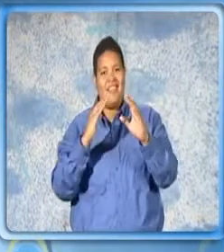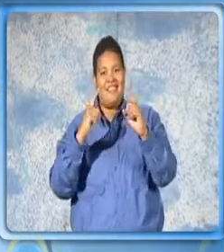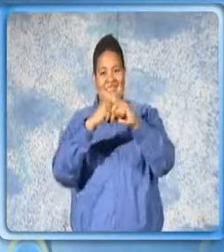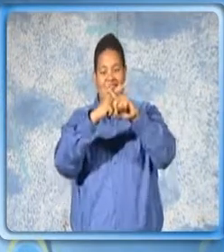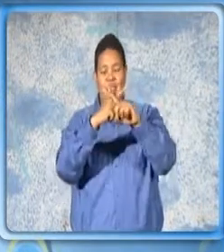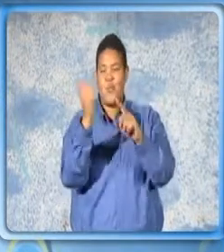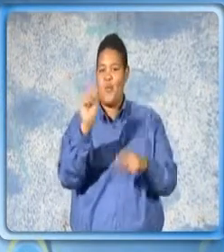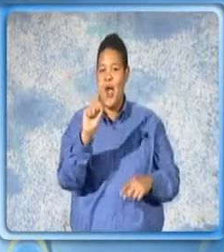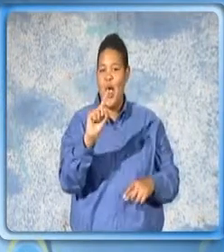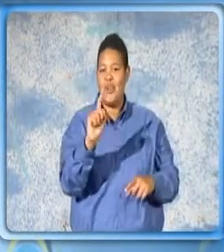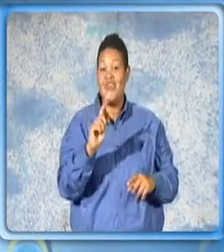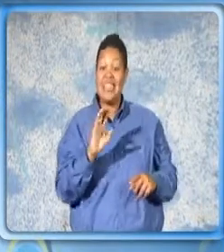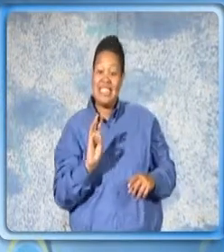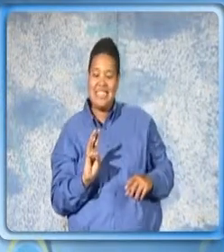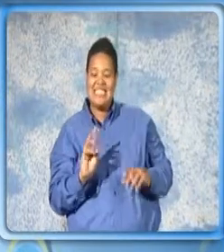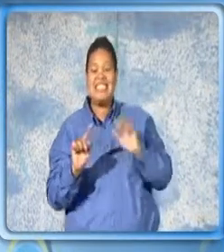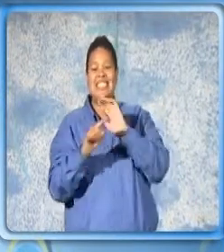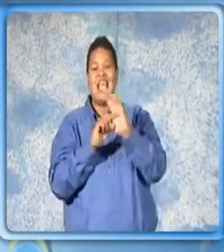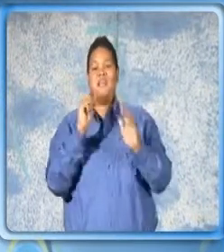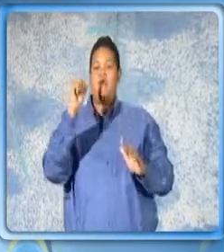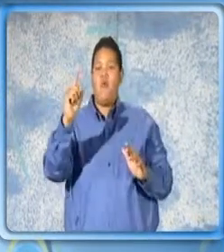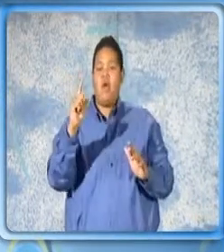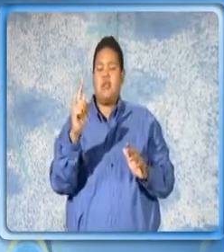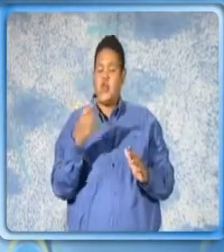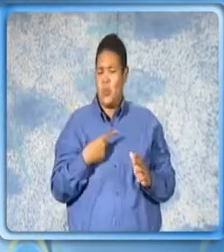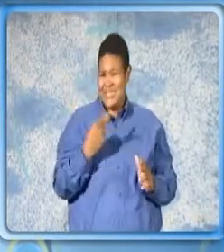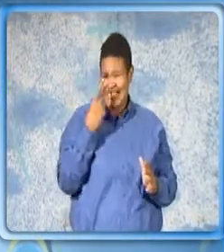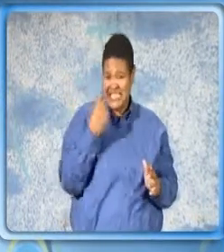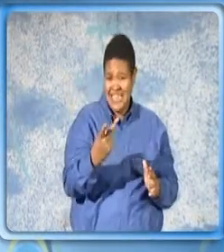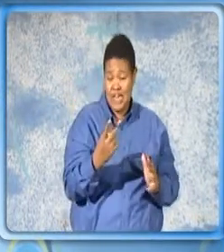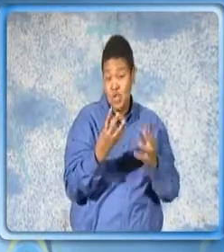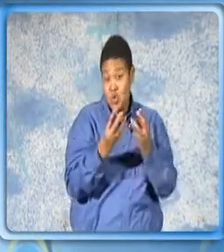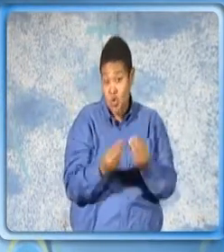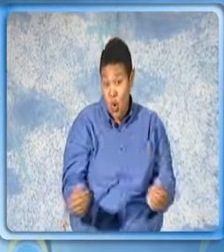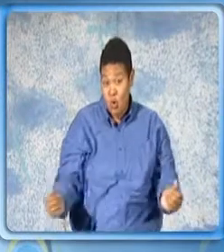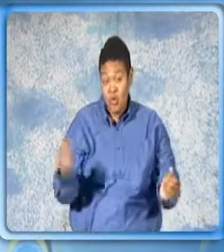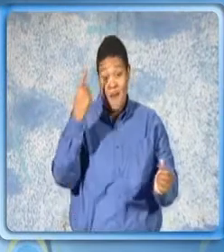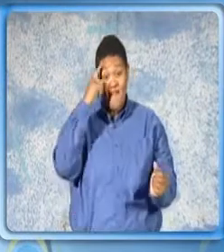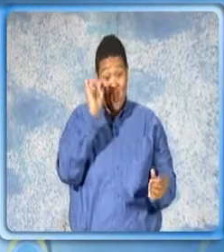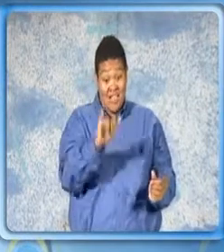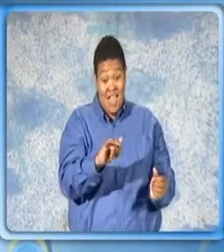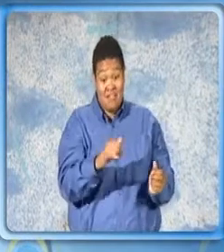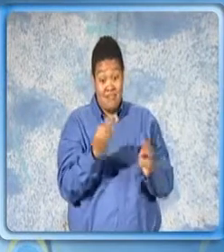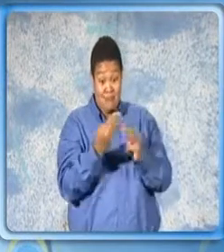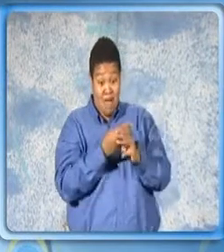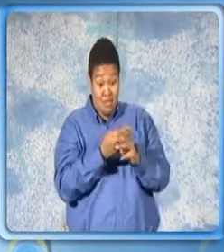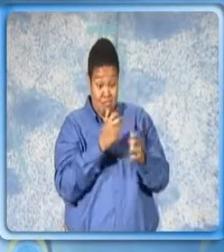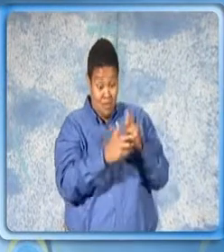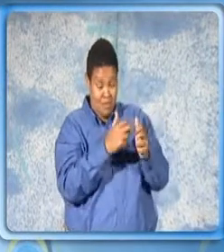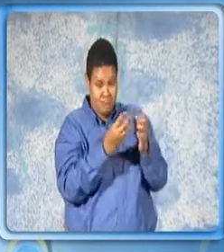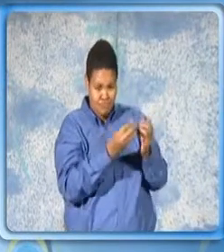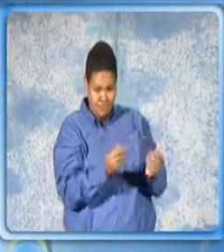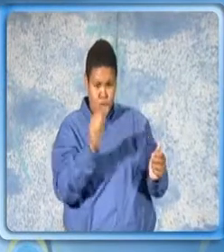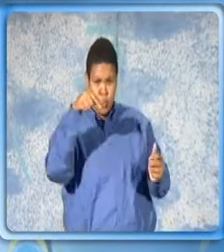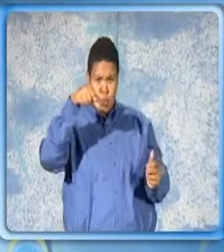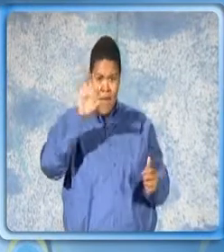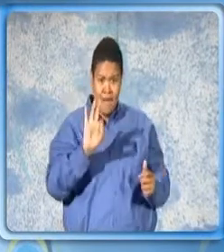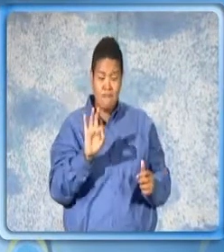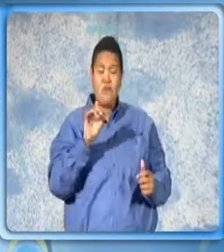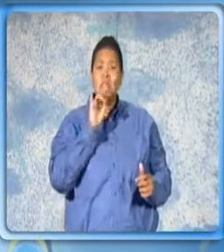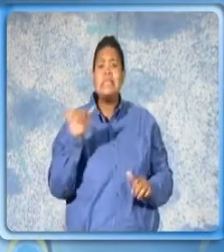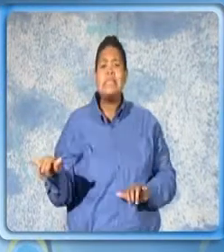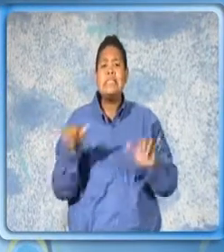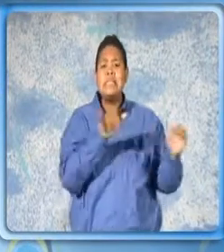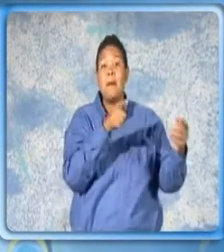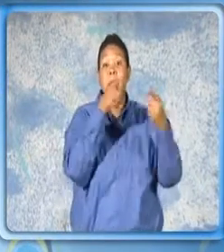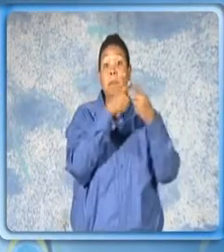and negative 1. So we see that the solutions to the quadratic equation are the same as the points where the curve of the